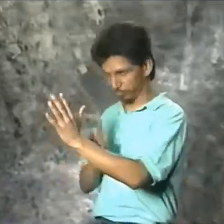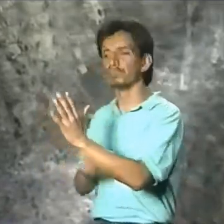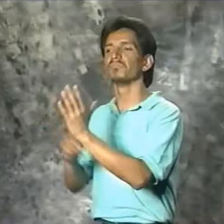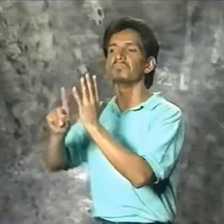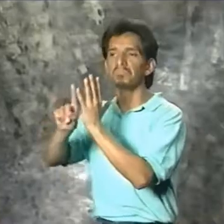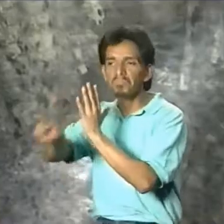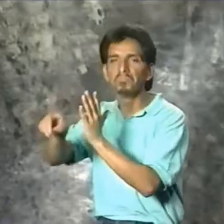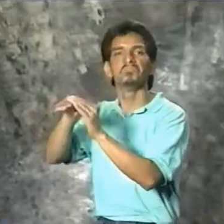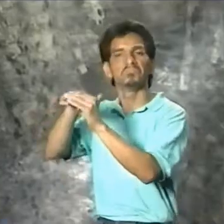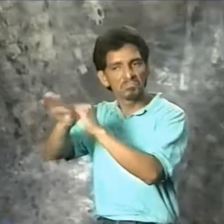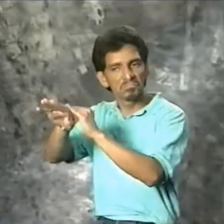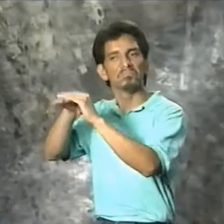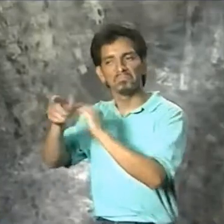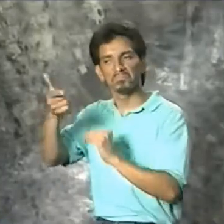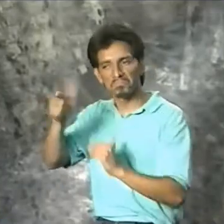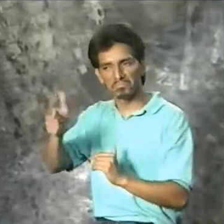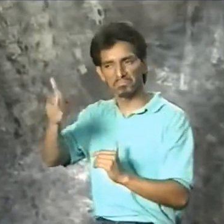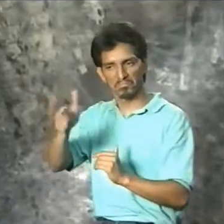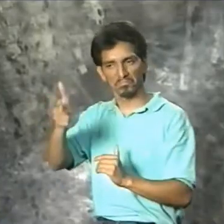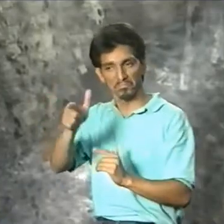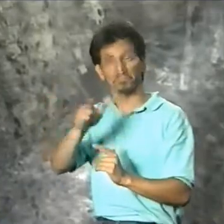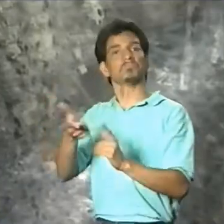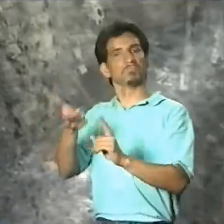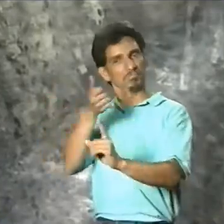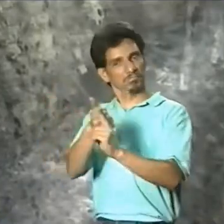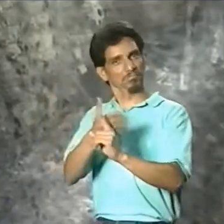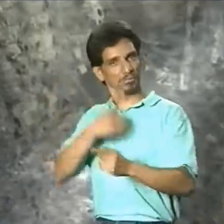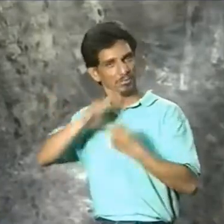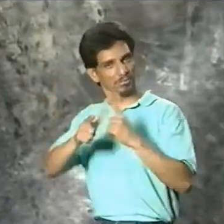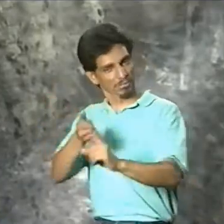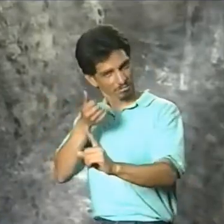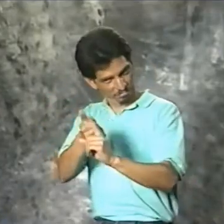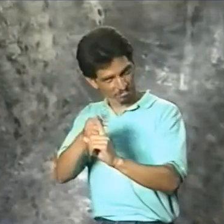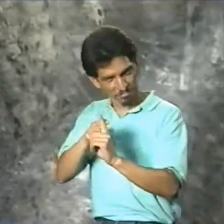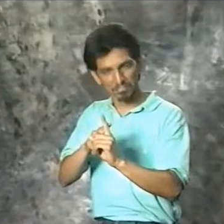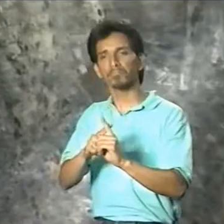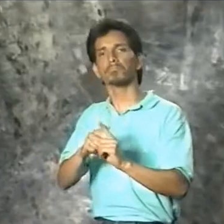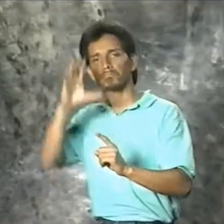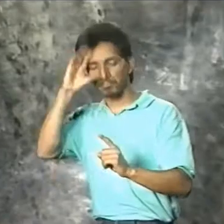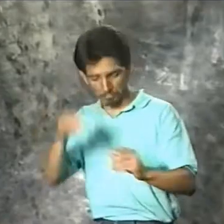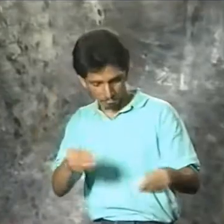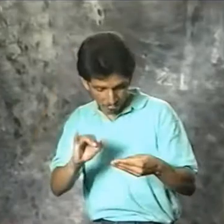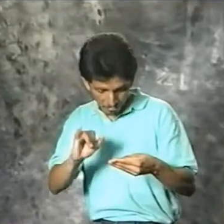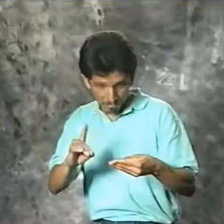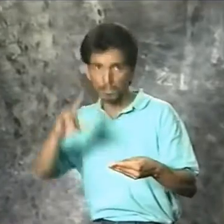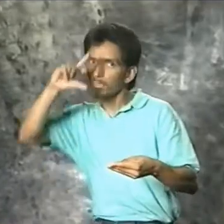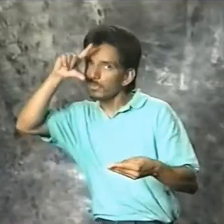I actually got escorted over to the side where they wanted to take a better look at the belongings that I